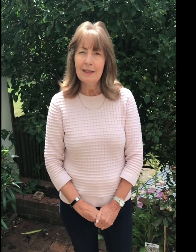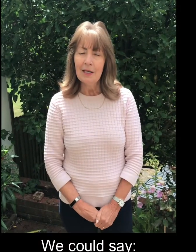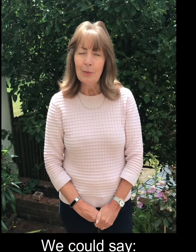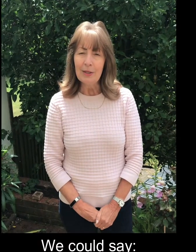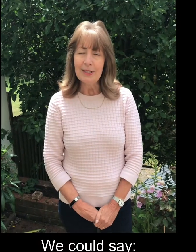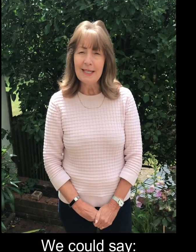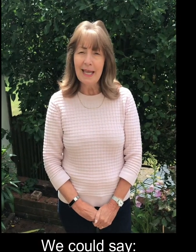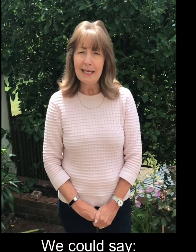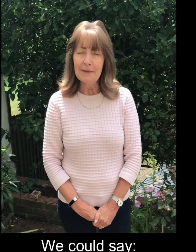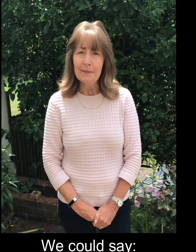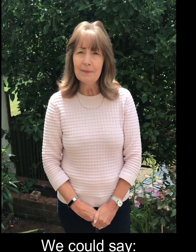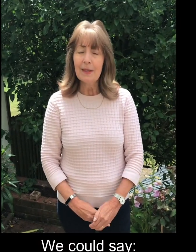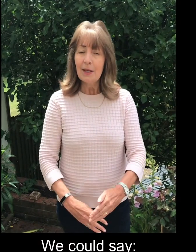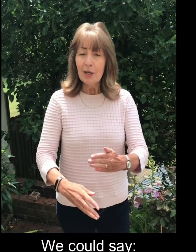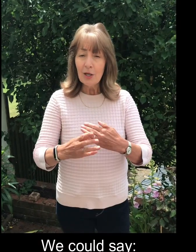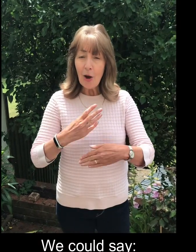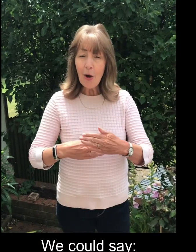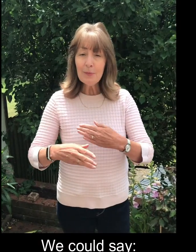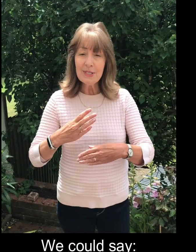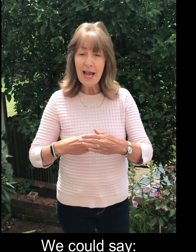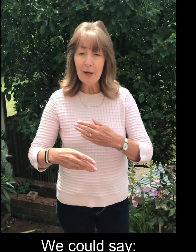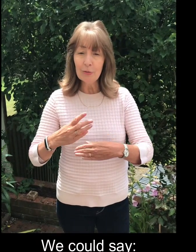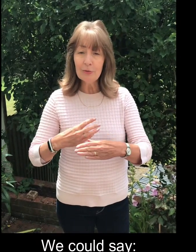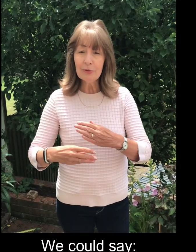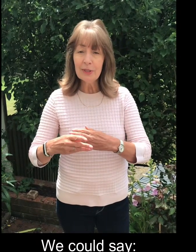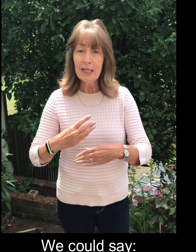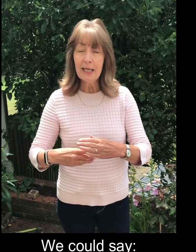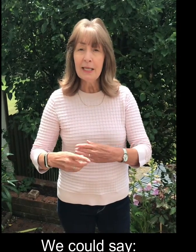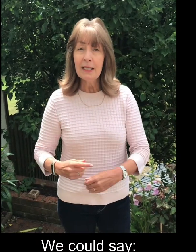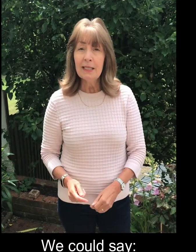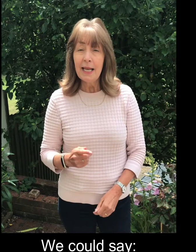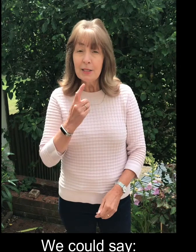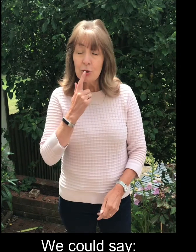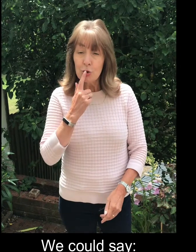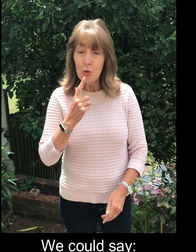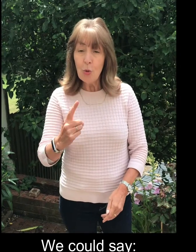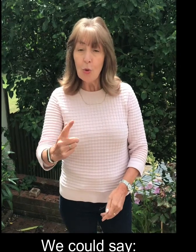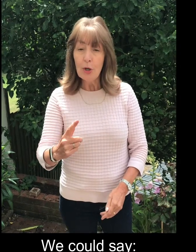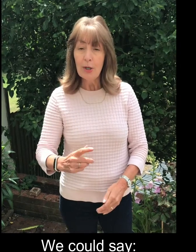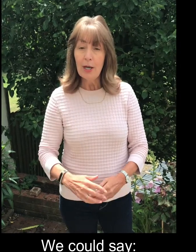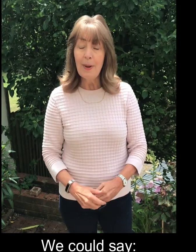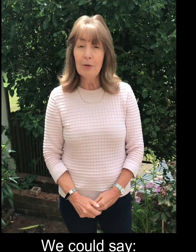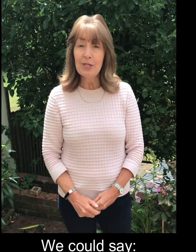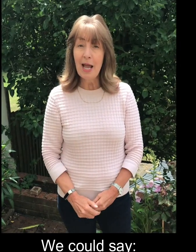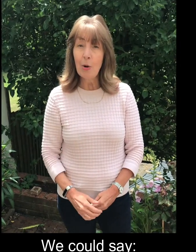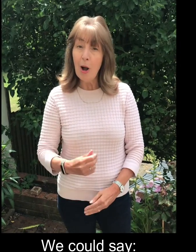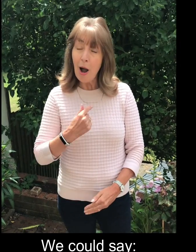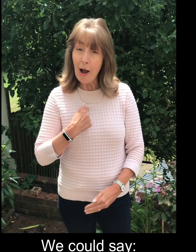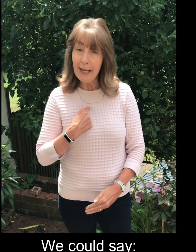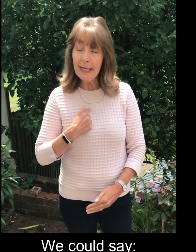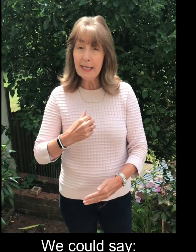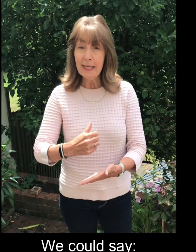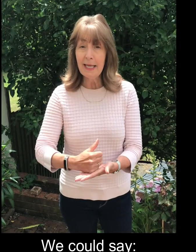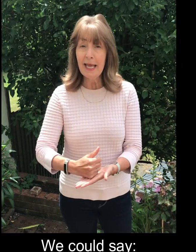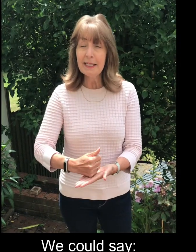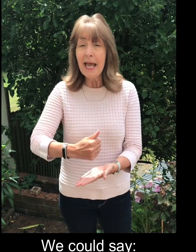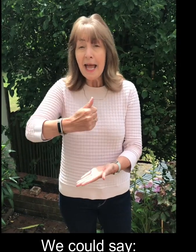We could say calm down. Let's talk about how I can